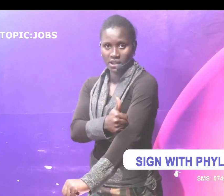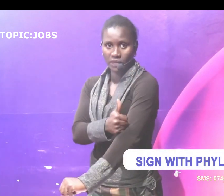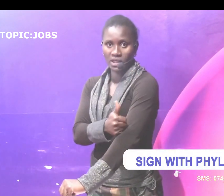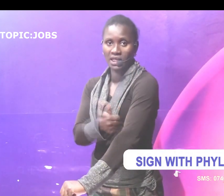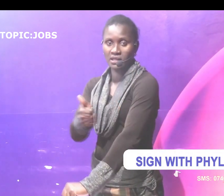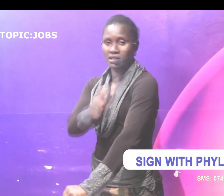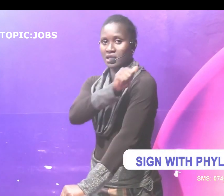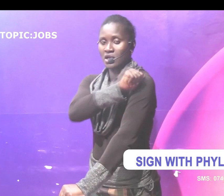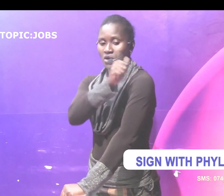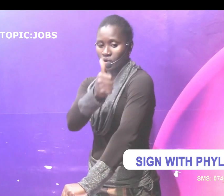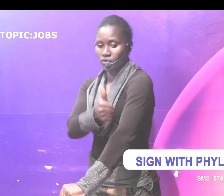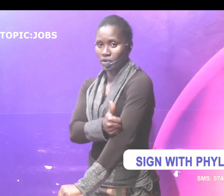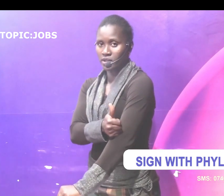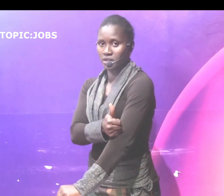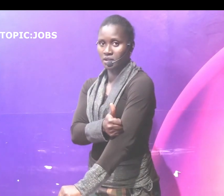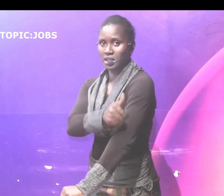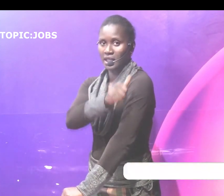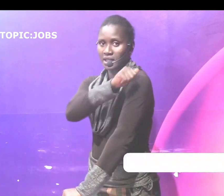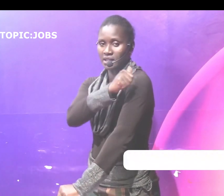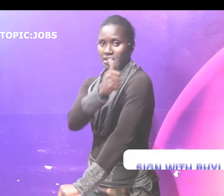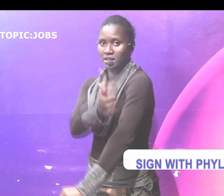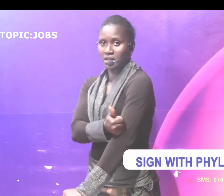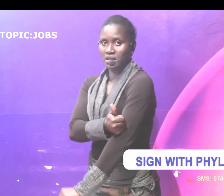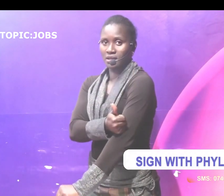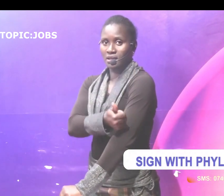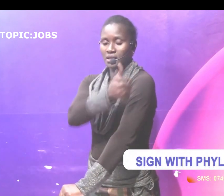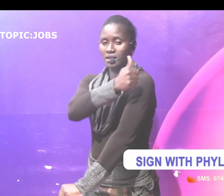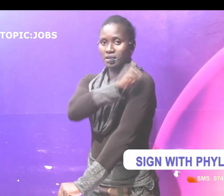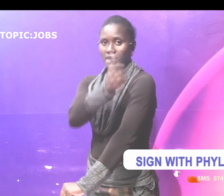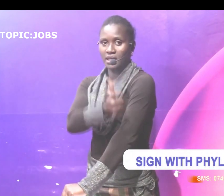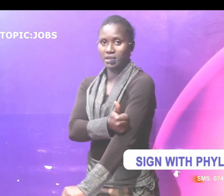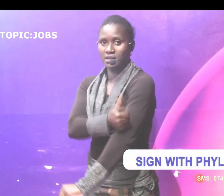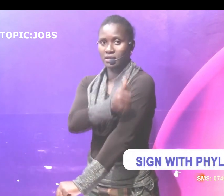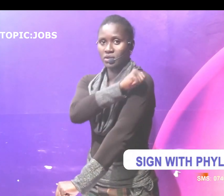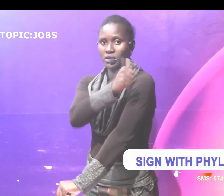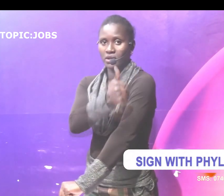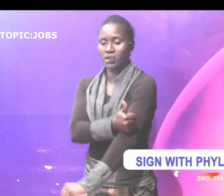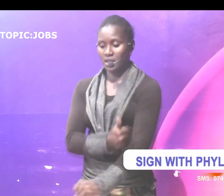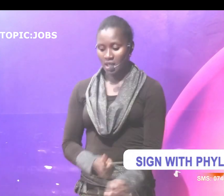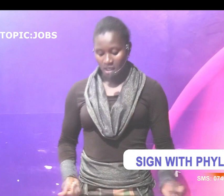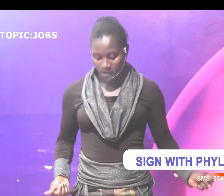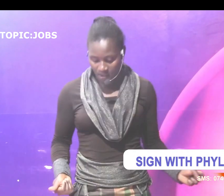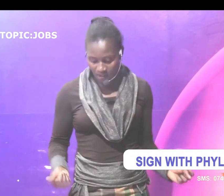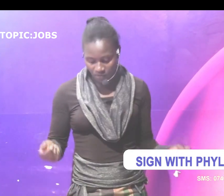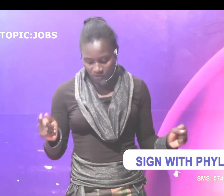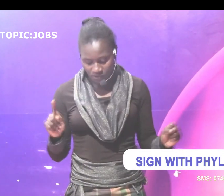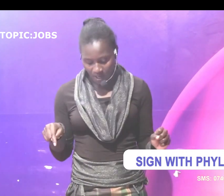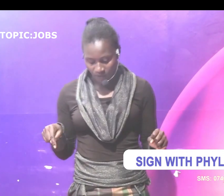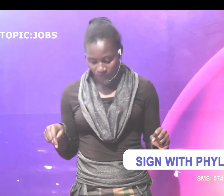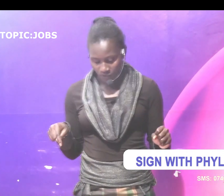like this. Authority, like this, like this, authority. And then we also have what?